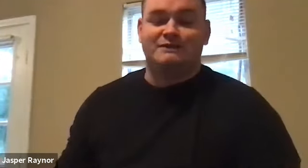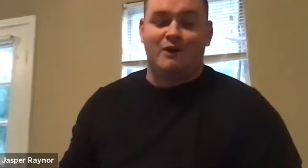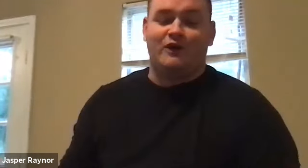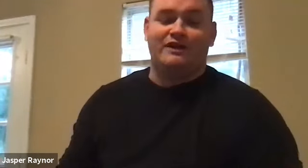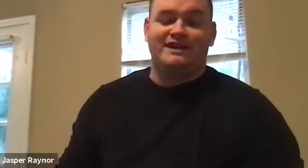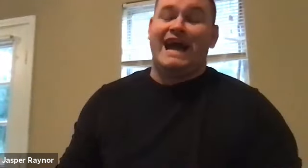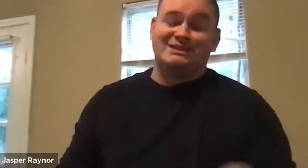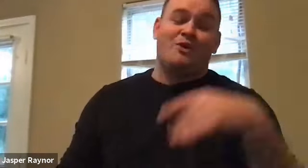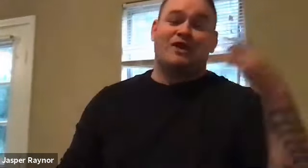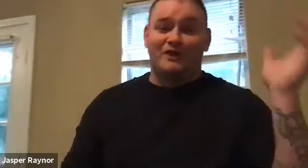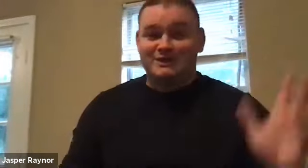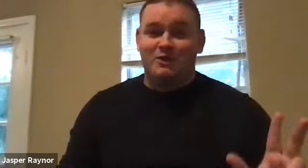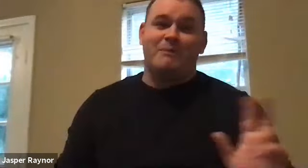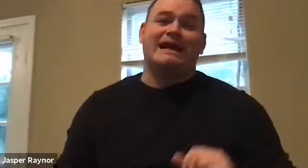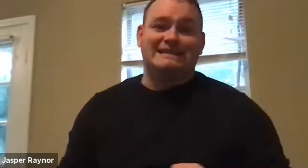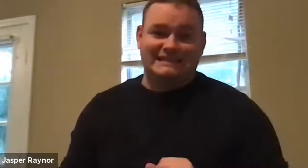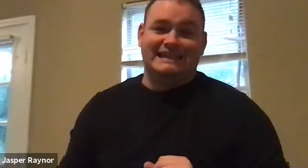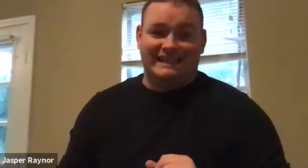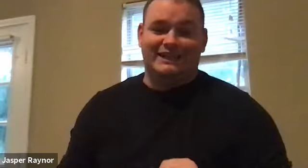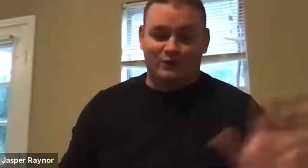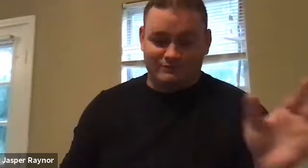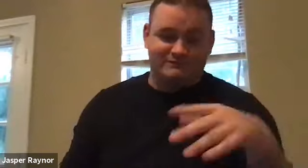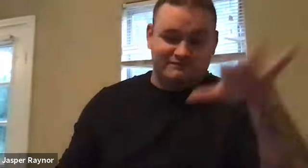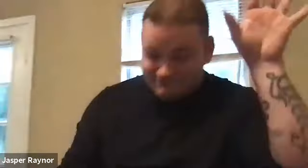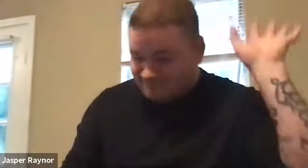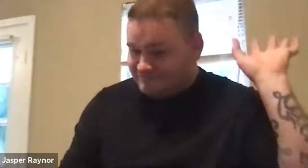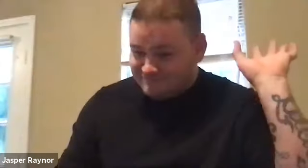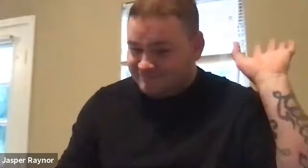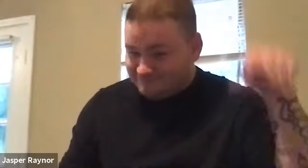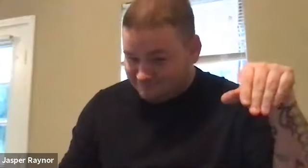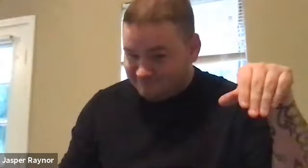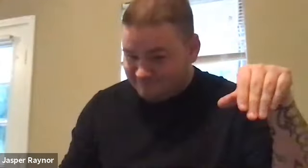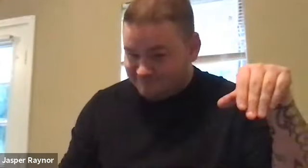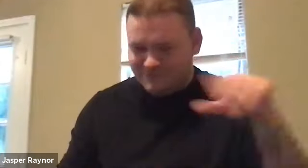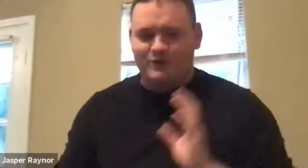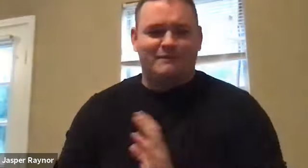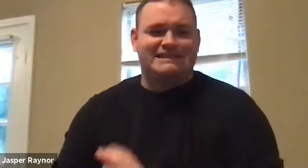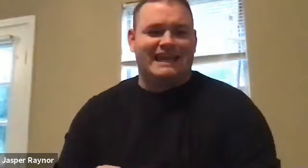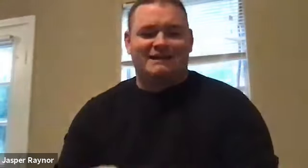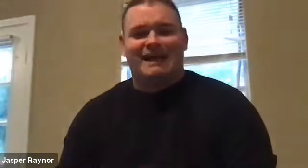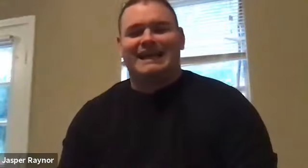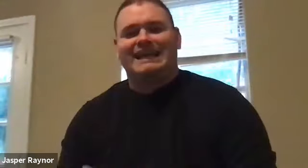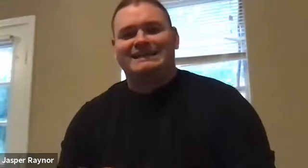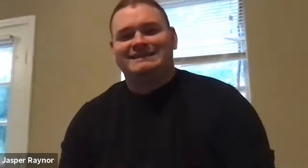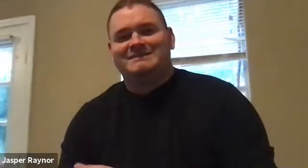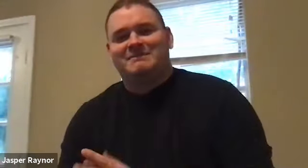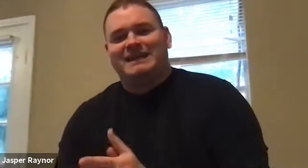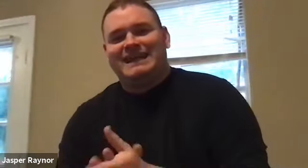smart. I scored a 32 on my ACT, thank you. Oh, that means gay. I'm not gay. I'm not gay. I